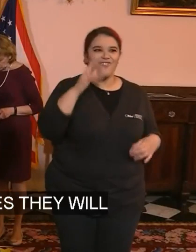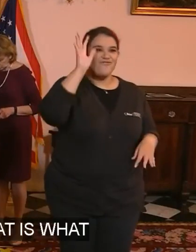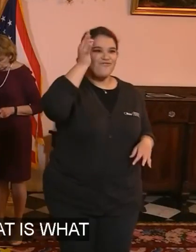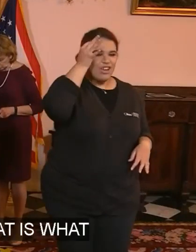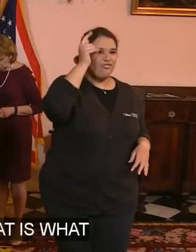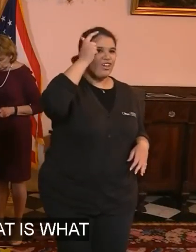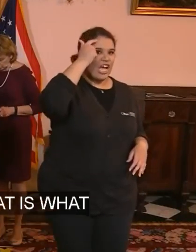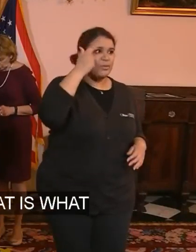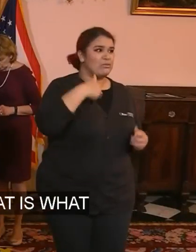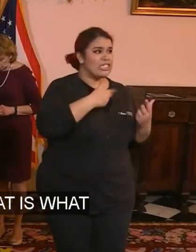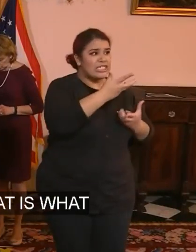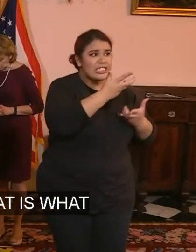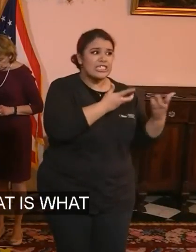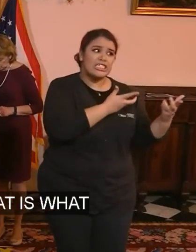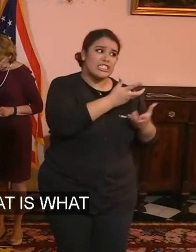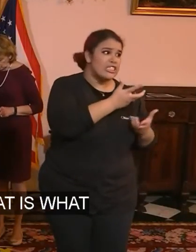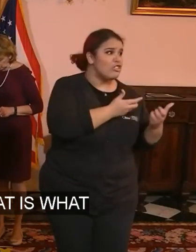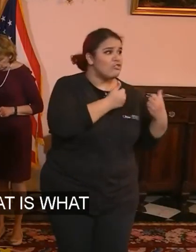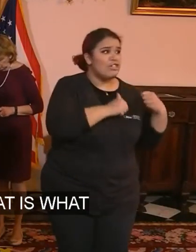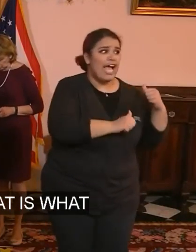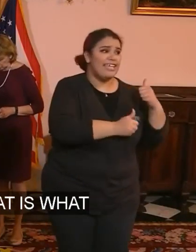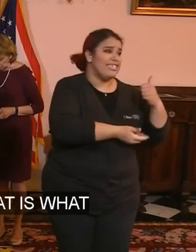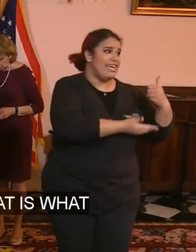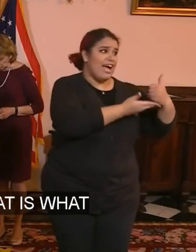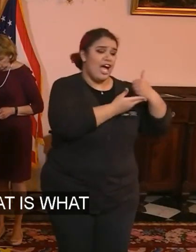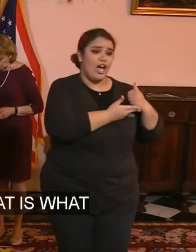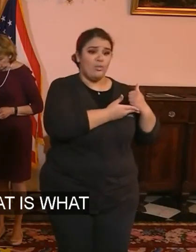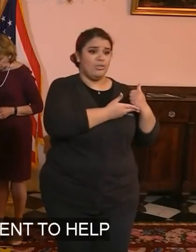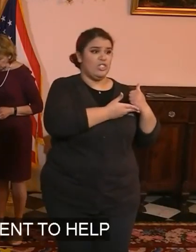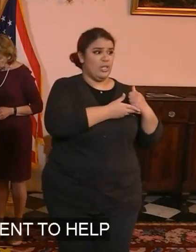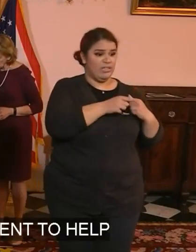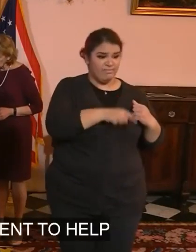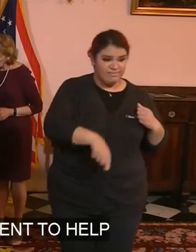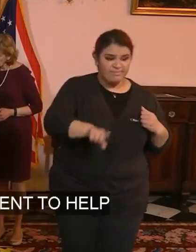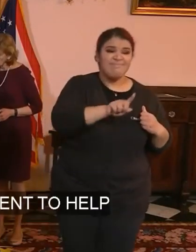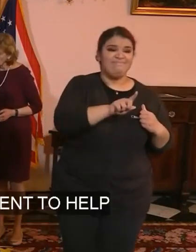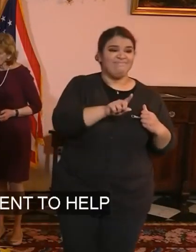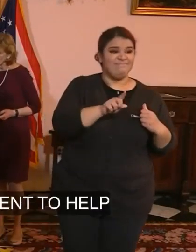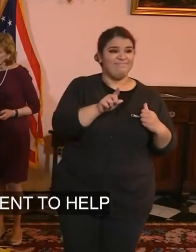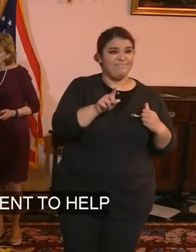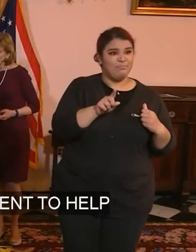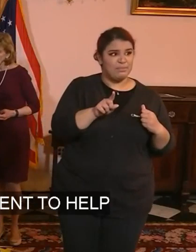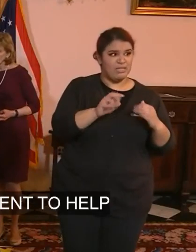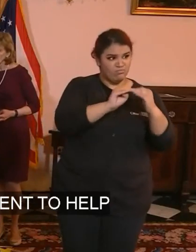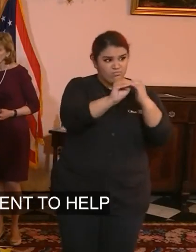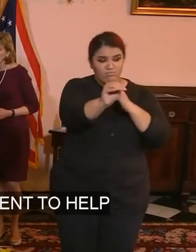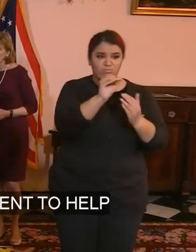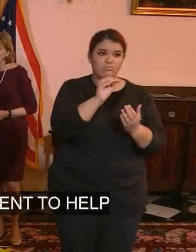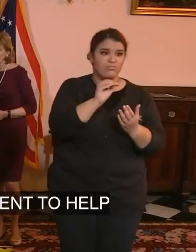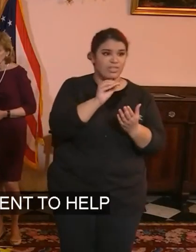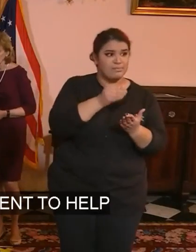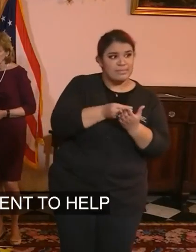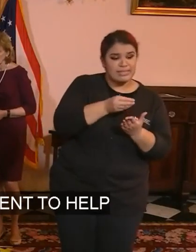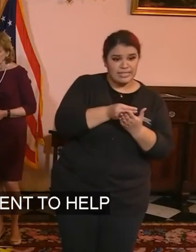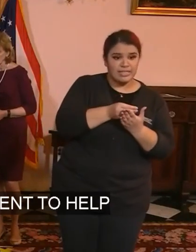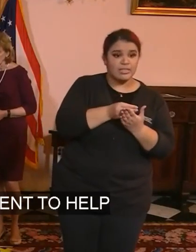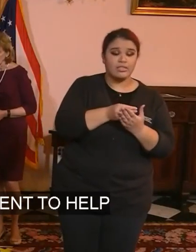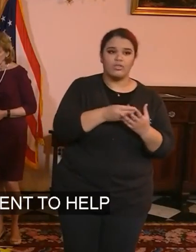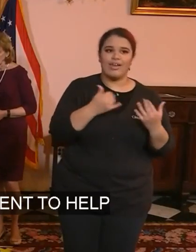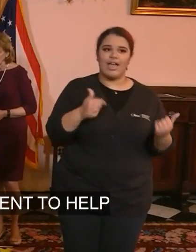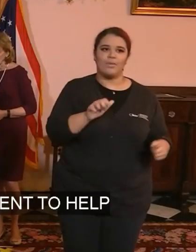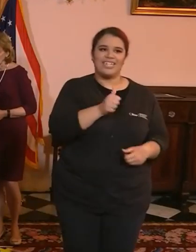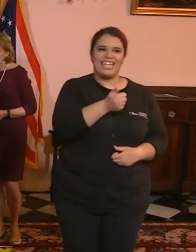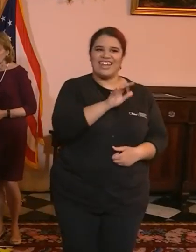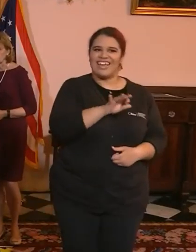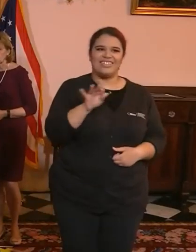law, somebody who is an independent contractor does not, but we will identify, we're hoping to